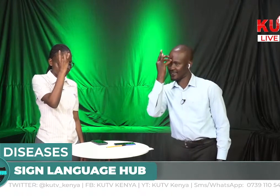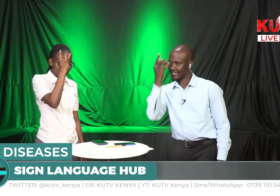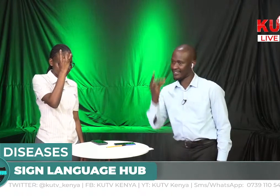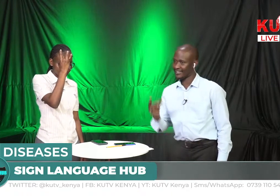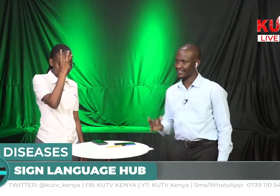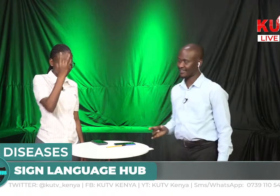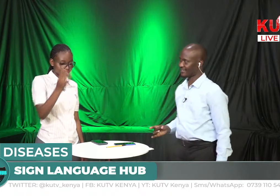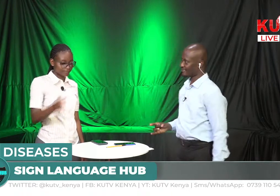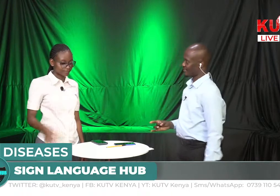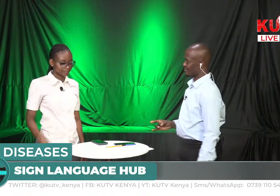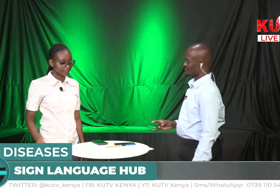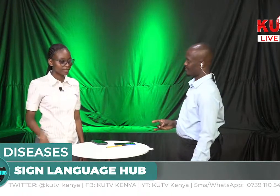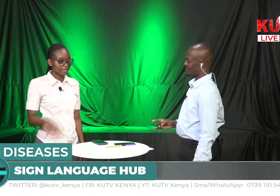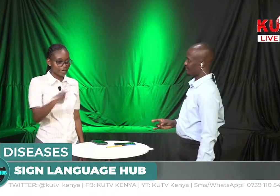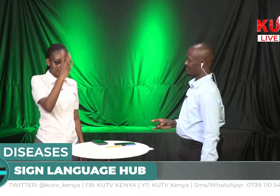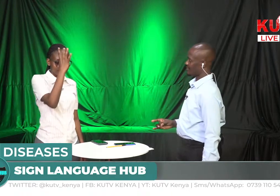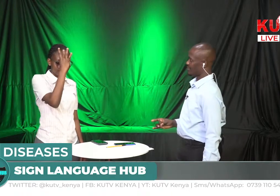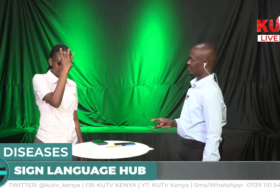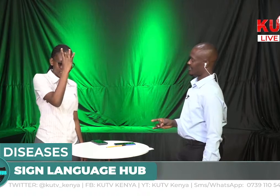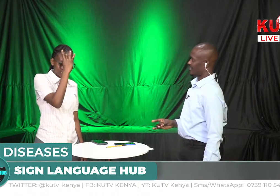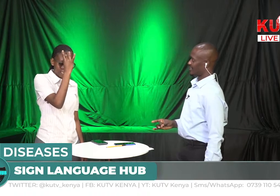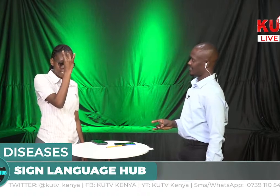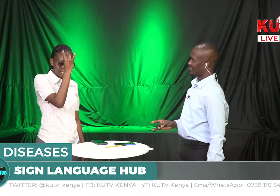Diseases. Mm-hmm. Madam, can you do it?